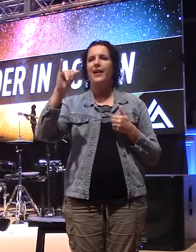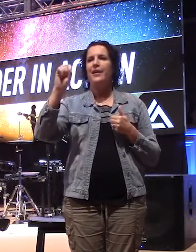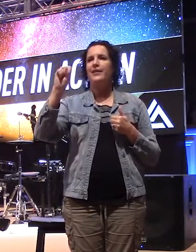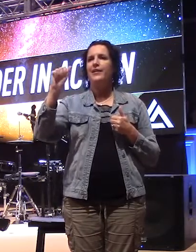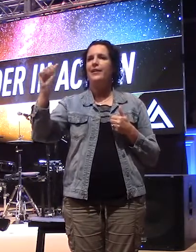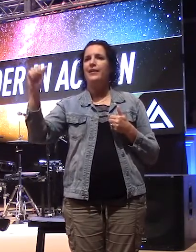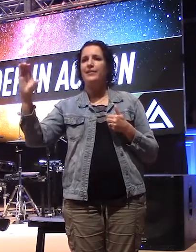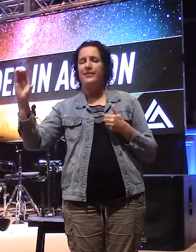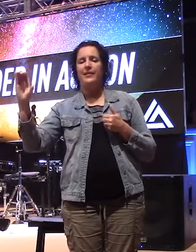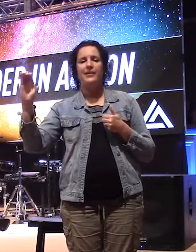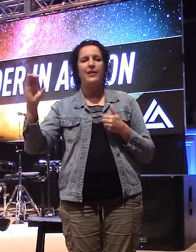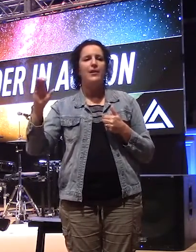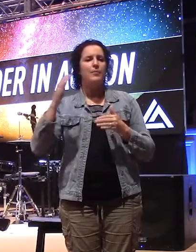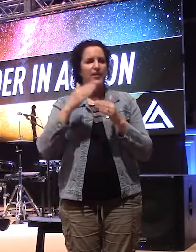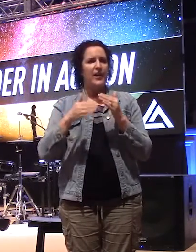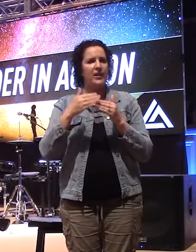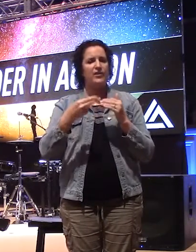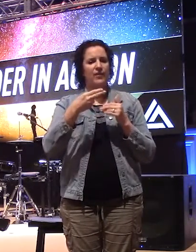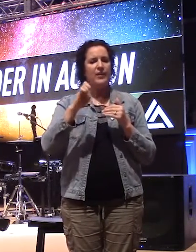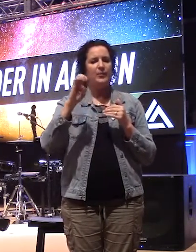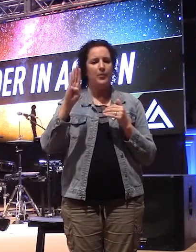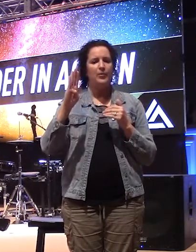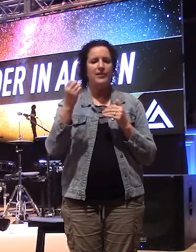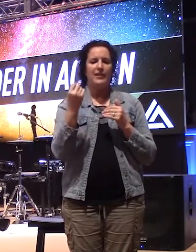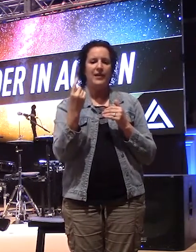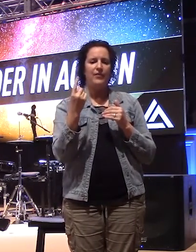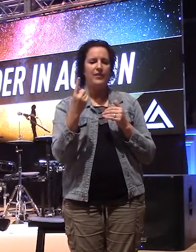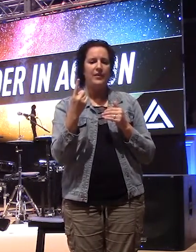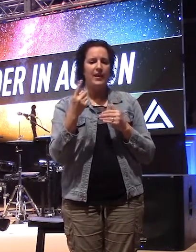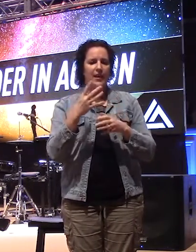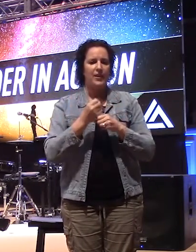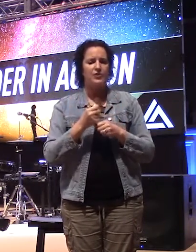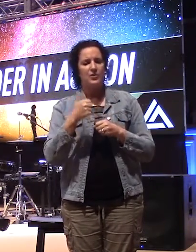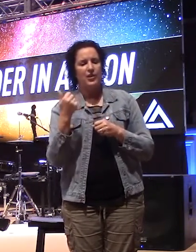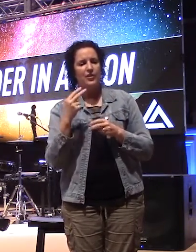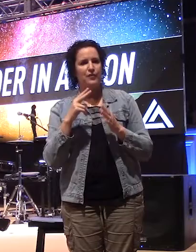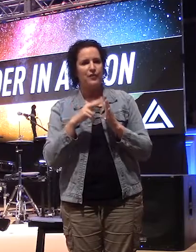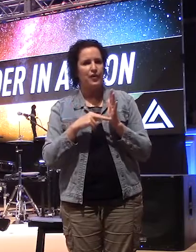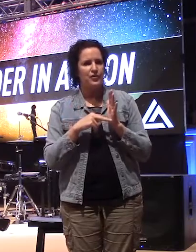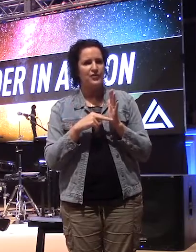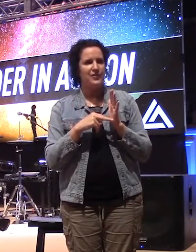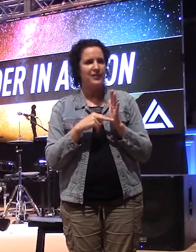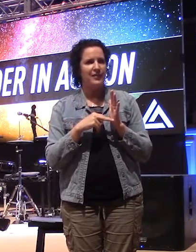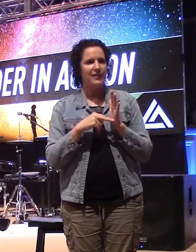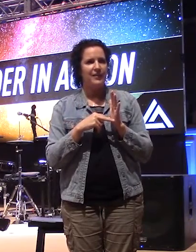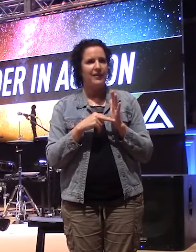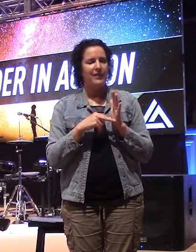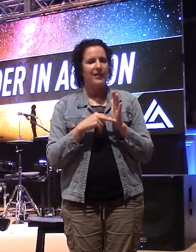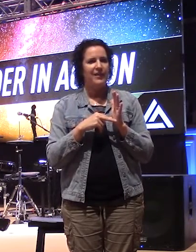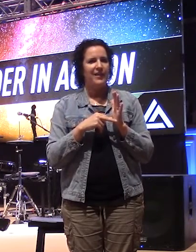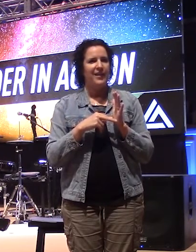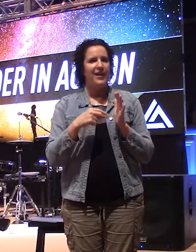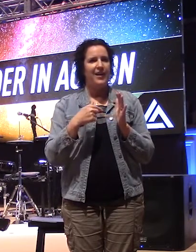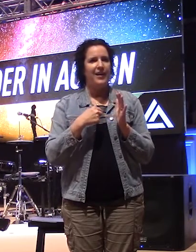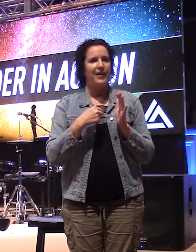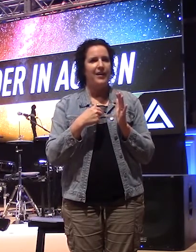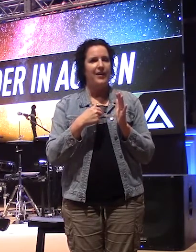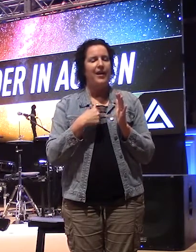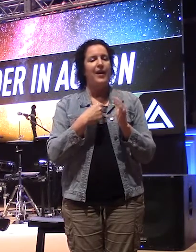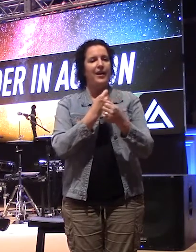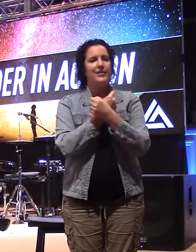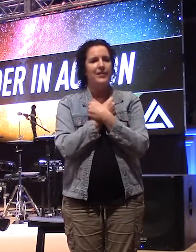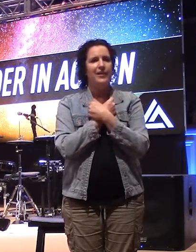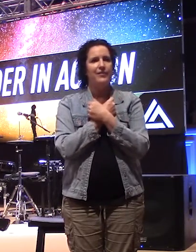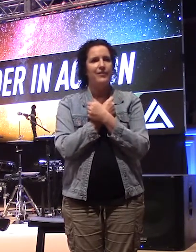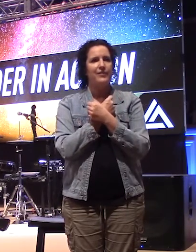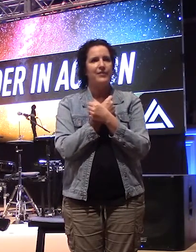end of Hebrews 11, it gets to just another list. And I don't know if I have a high venture quotient. And I love,